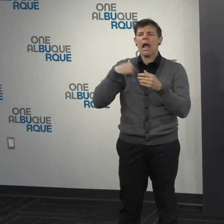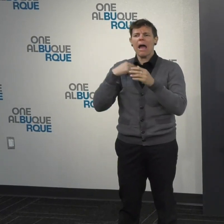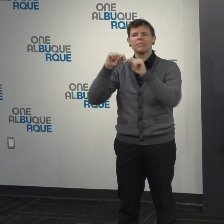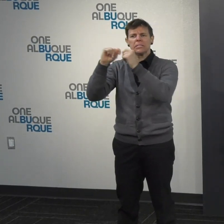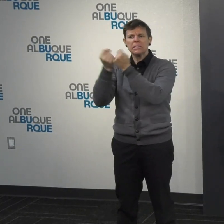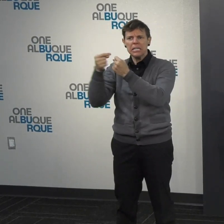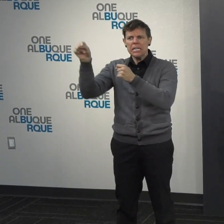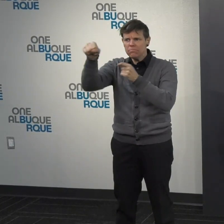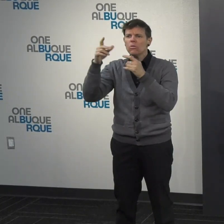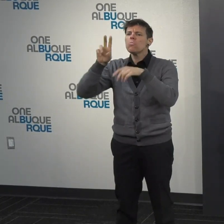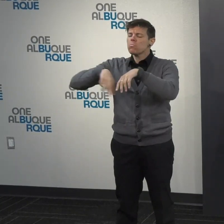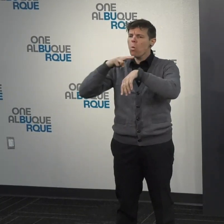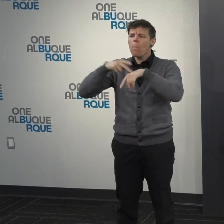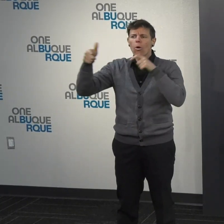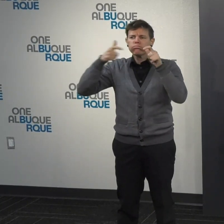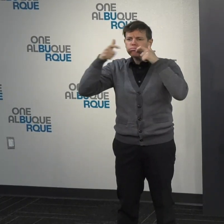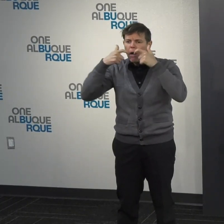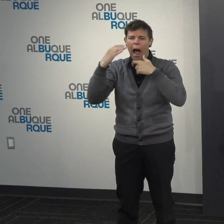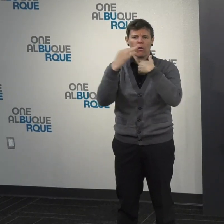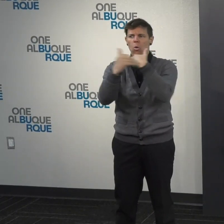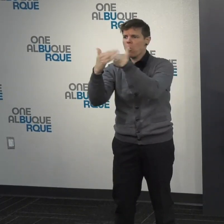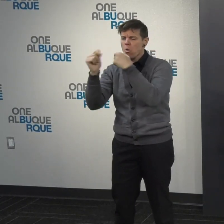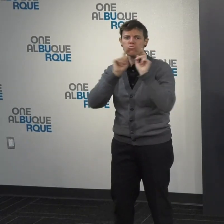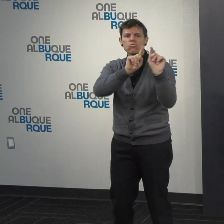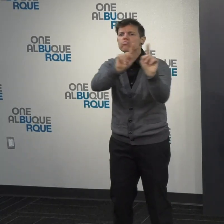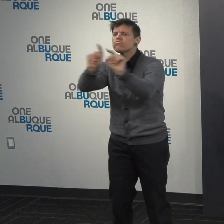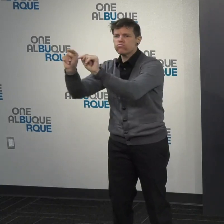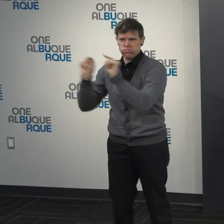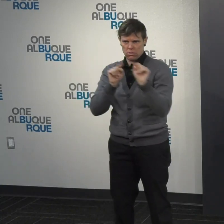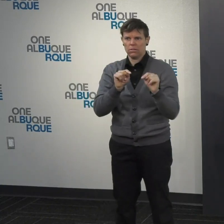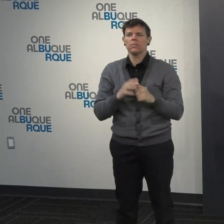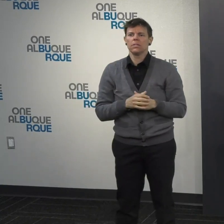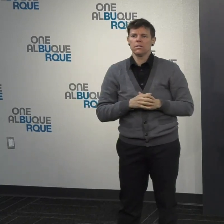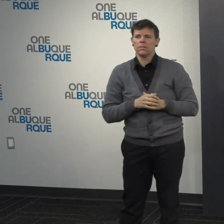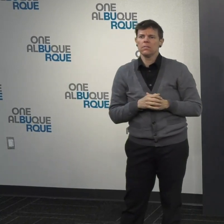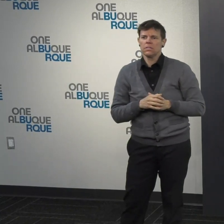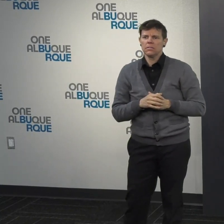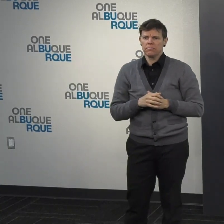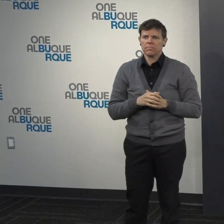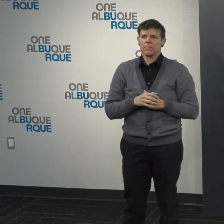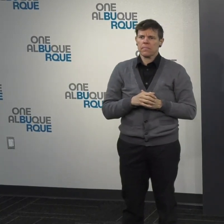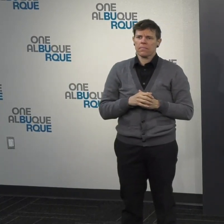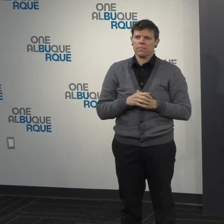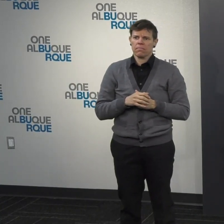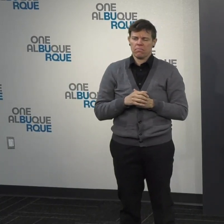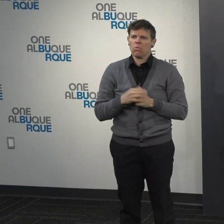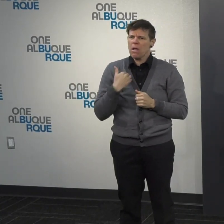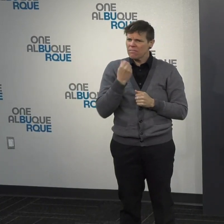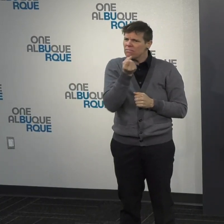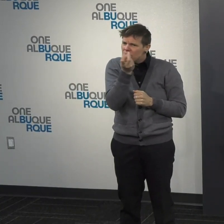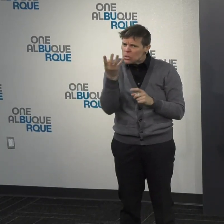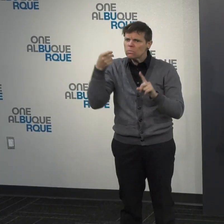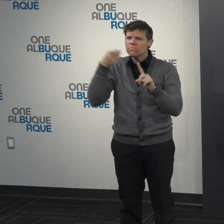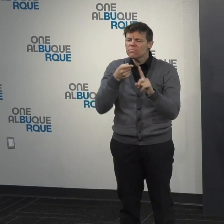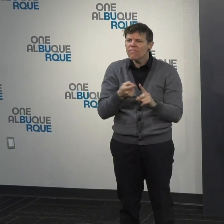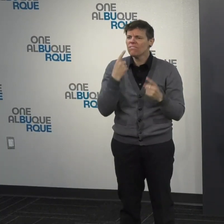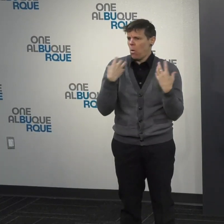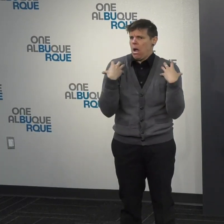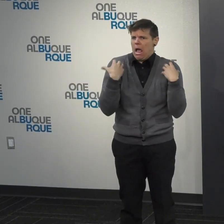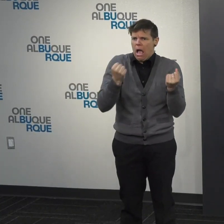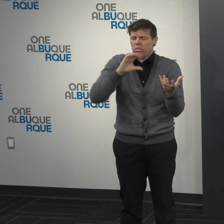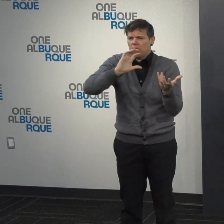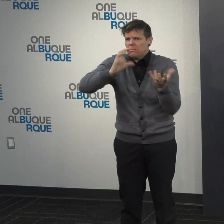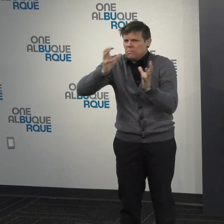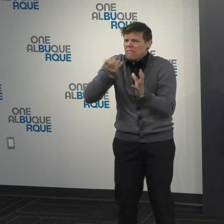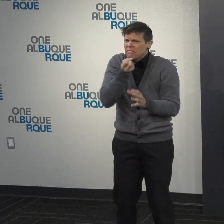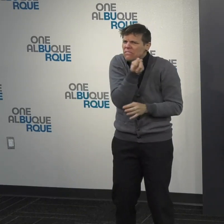take some shifts on enforcement of public health orders, but other than that, we just respond to complaints. Open space this weekend was busy despite the weather,